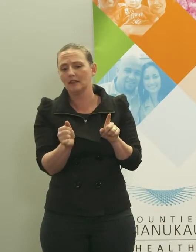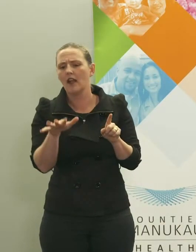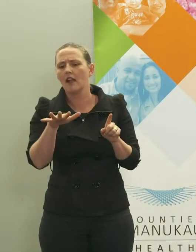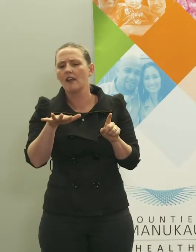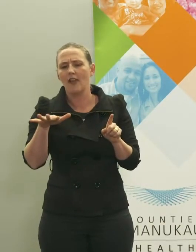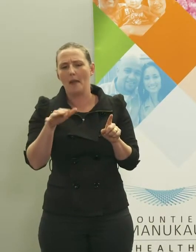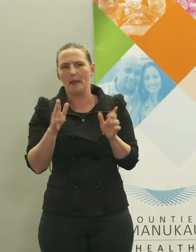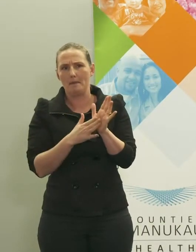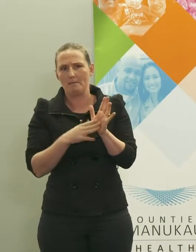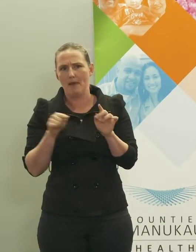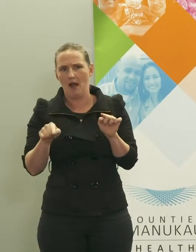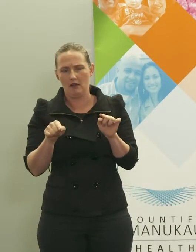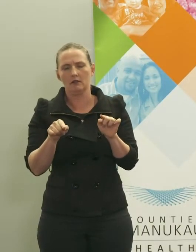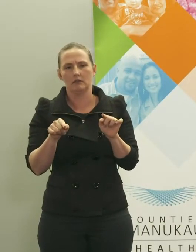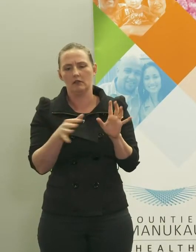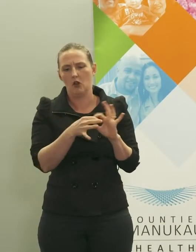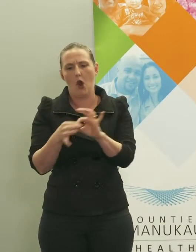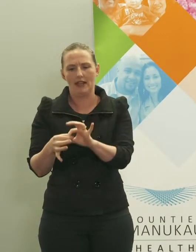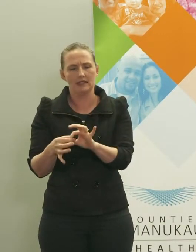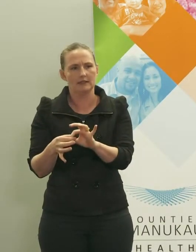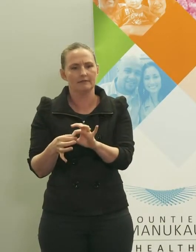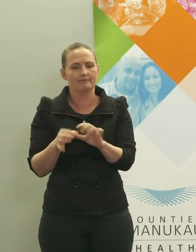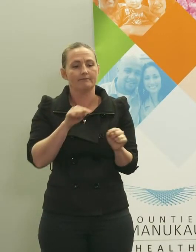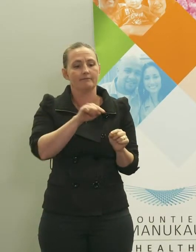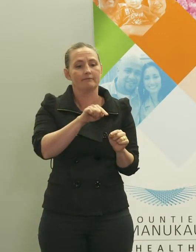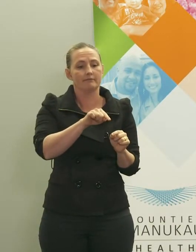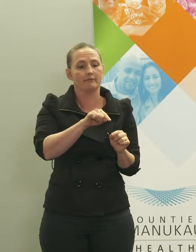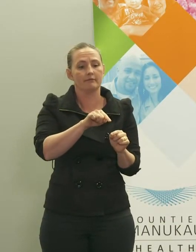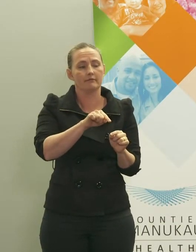of a known